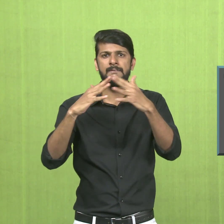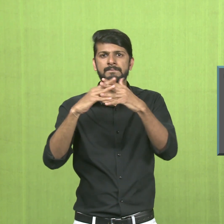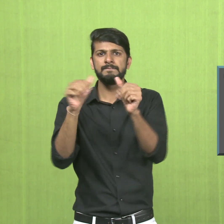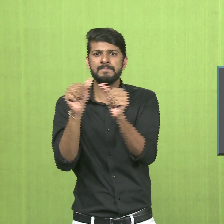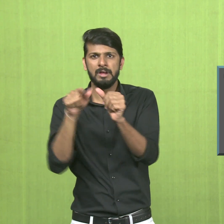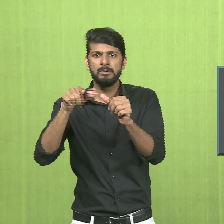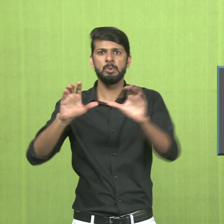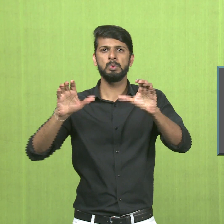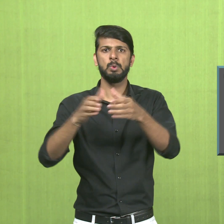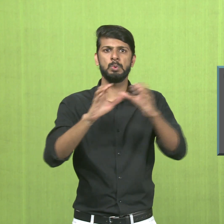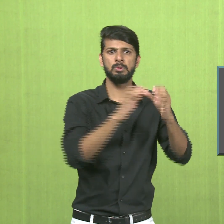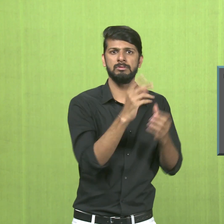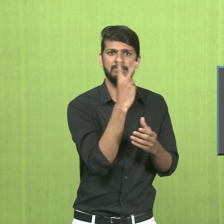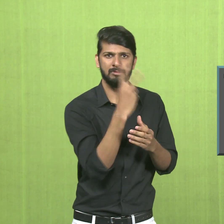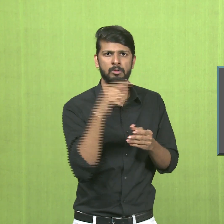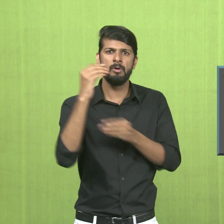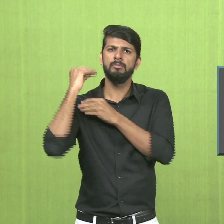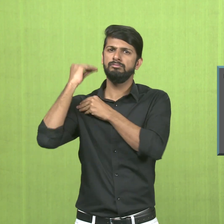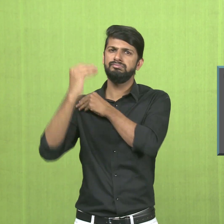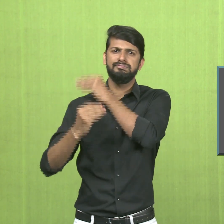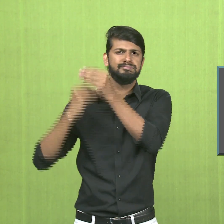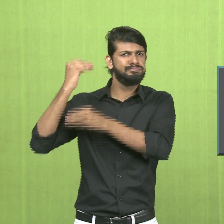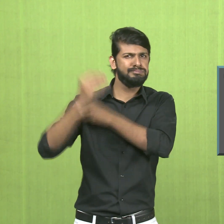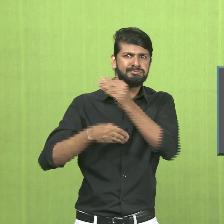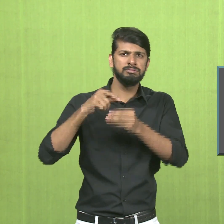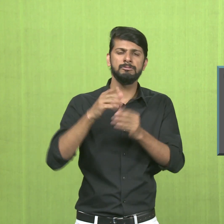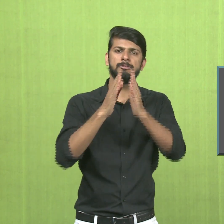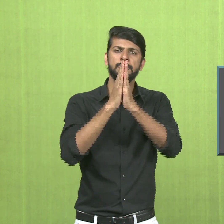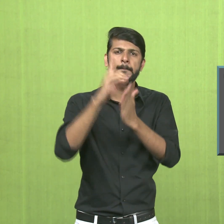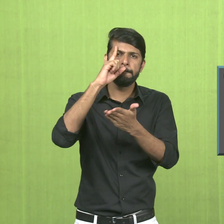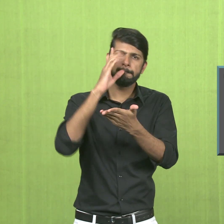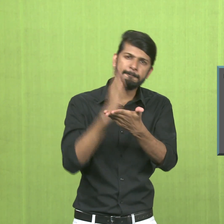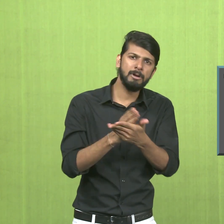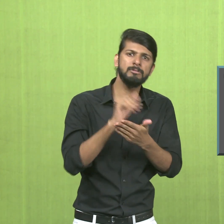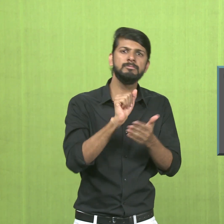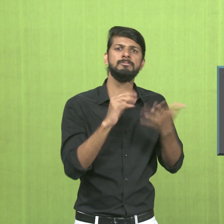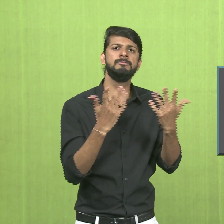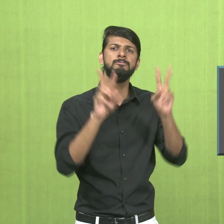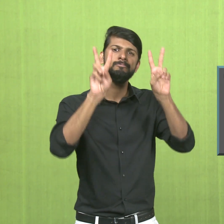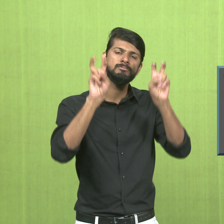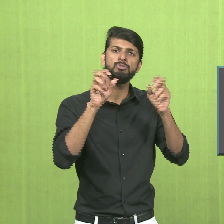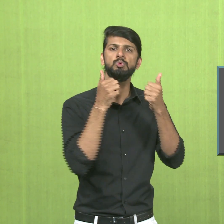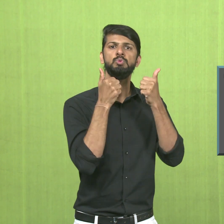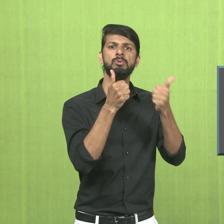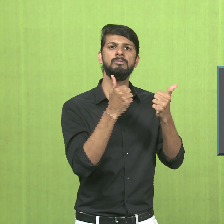Members of the Bhil and the Rathwa communities have traditionally been doing these paintings to